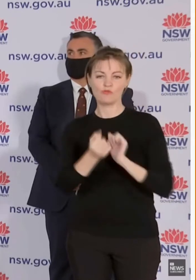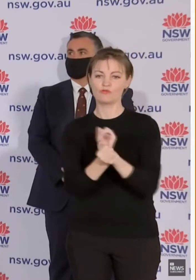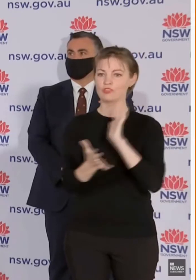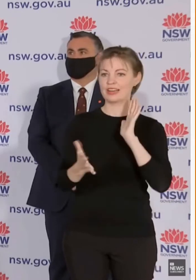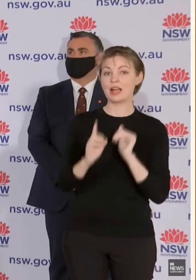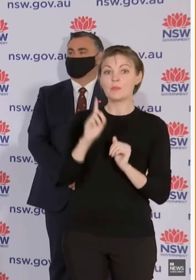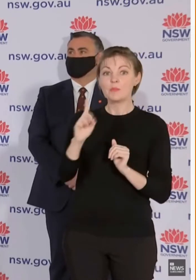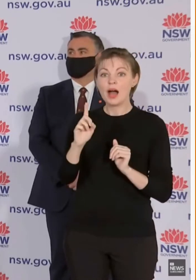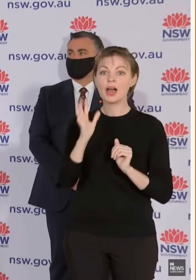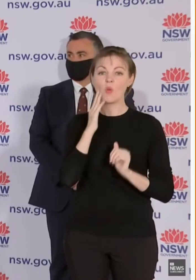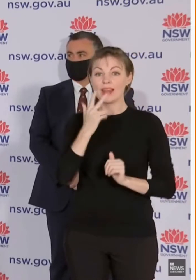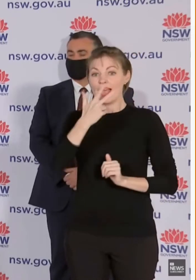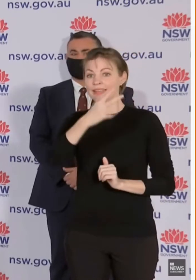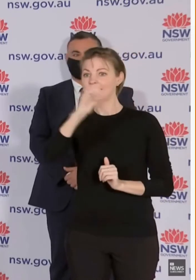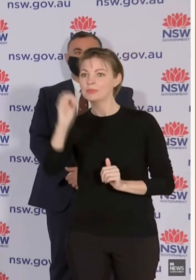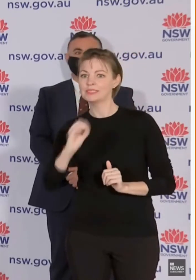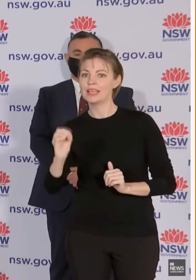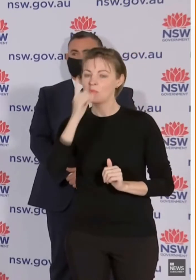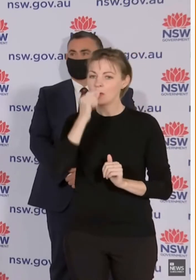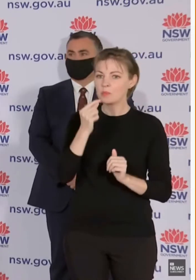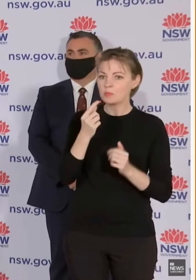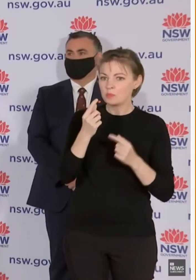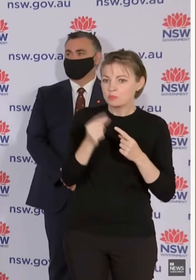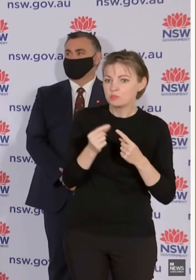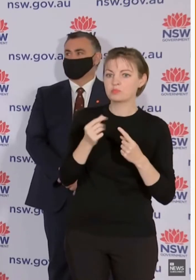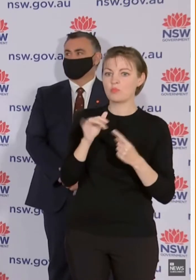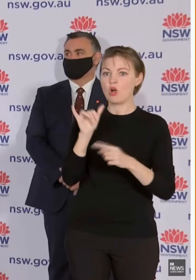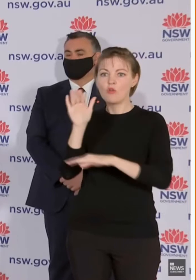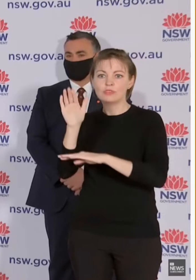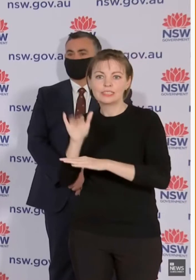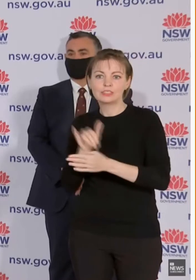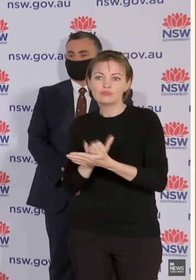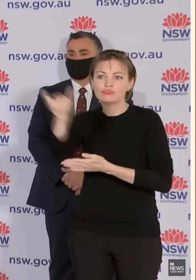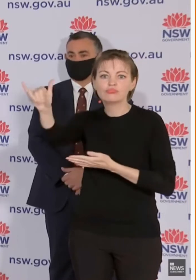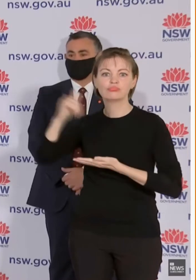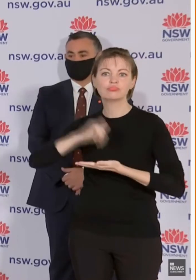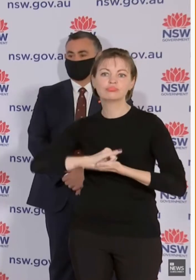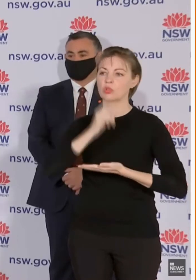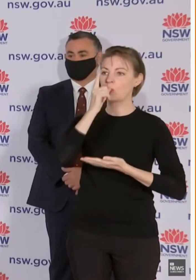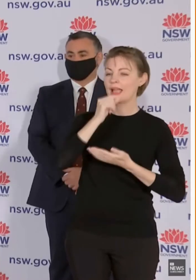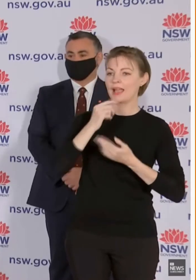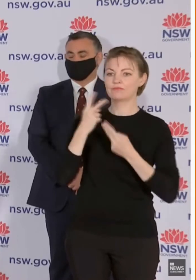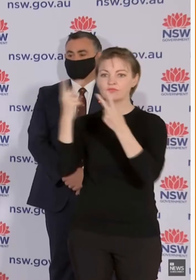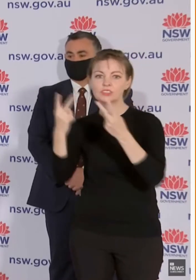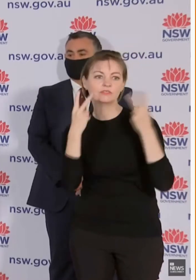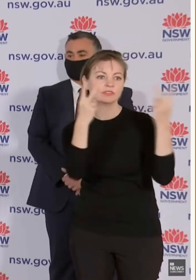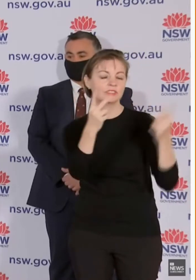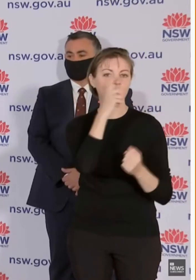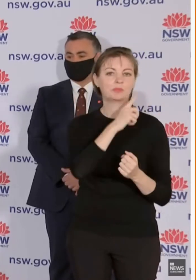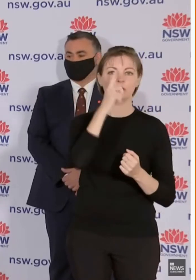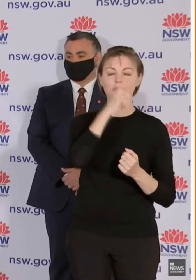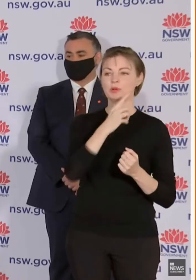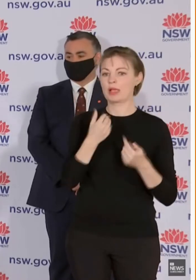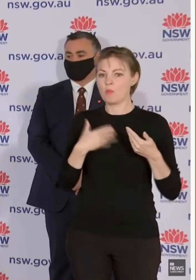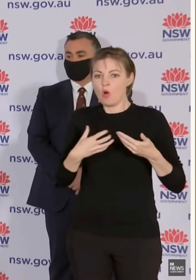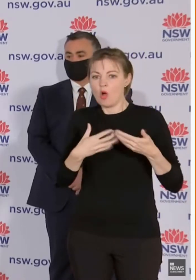at international travel, welcoming home all Australians. How wonderful would it be to welcome back all Aussies who want to be reunited with their families by Christmas? And New South